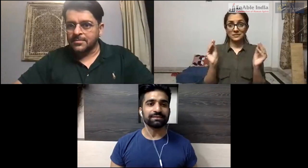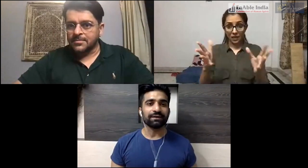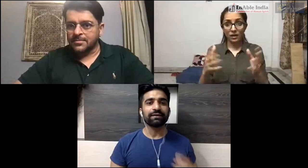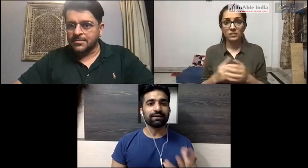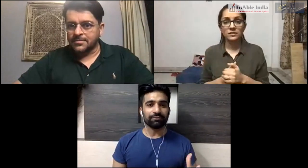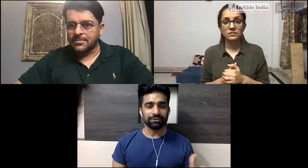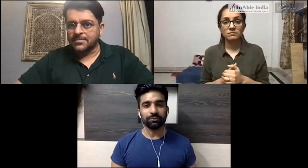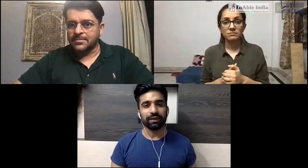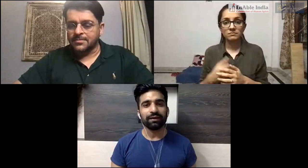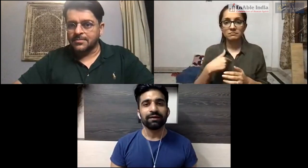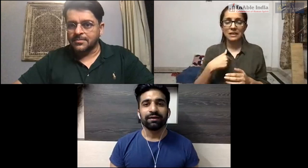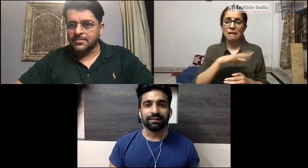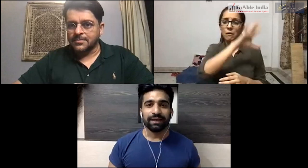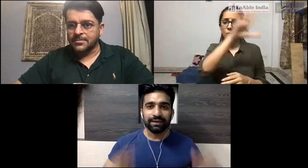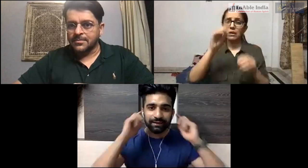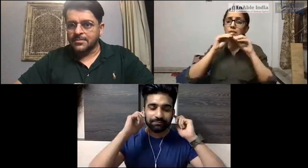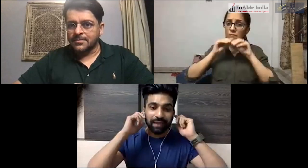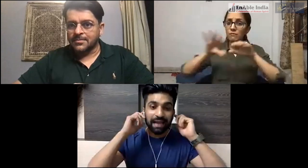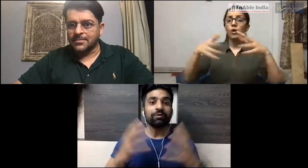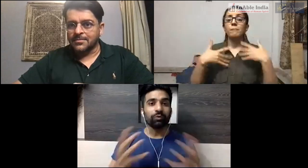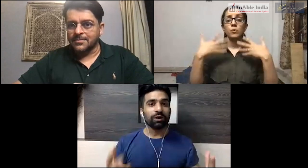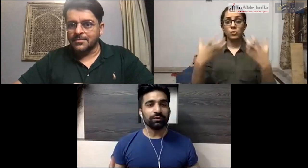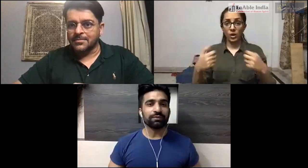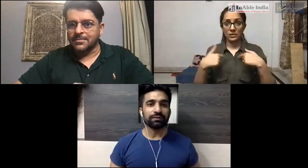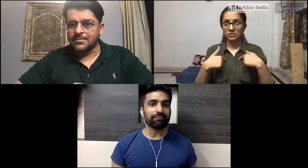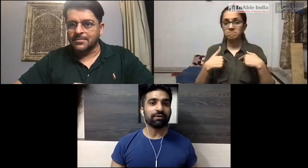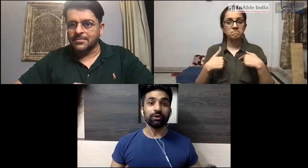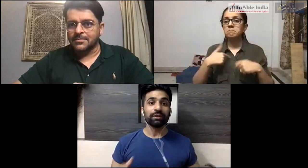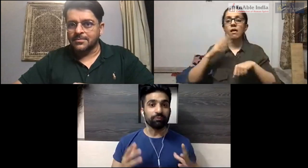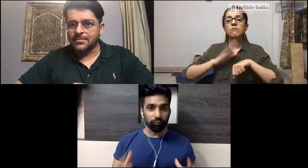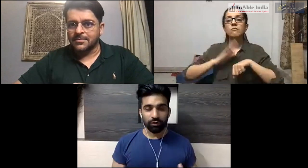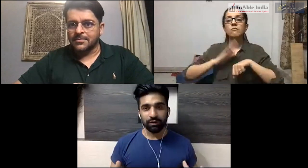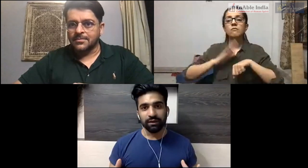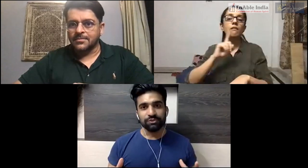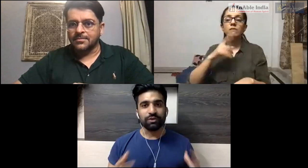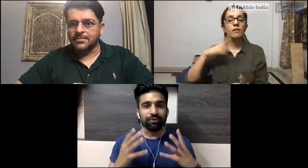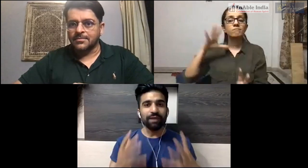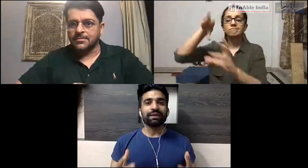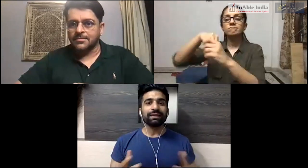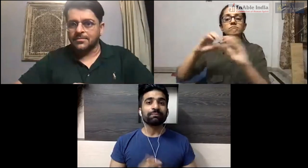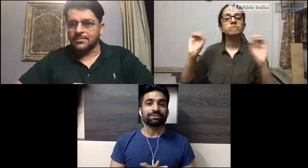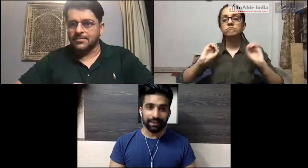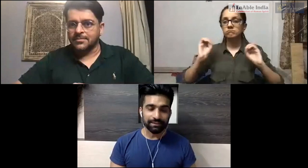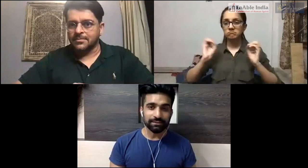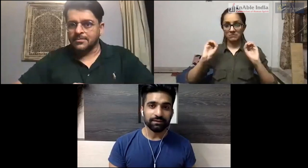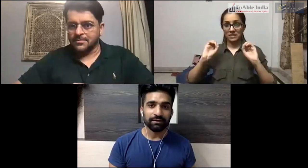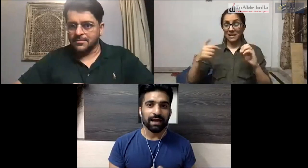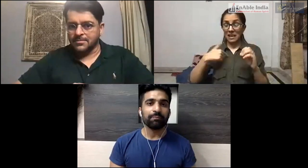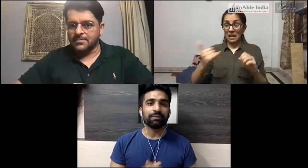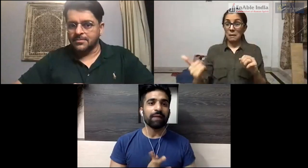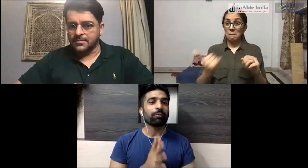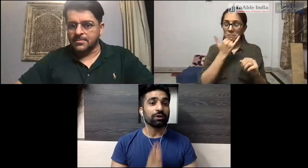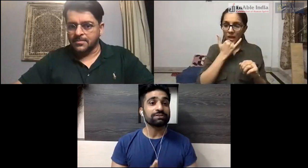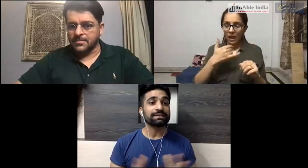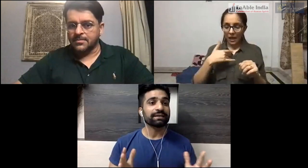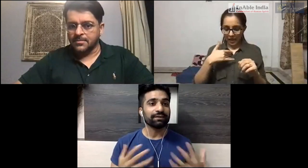this little confession to make, that I haven't worked with deaf community before. So if I make any mistakes,